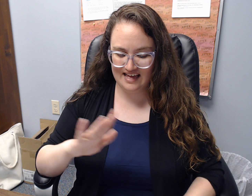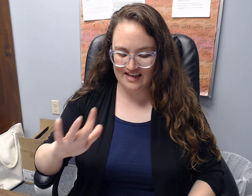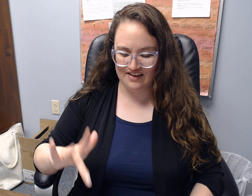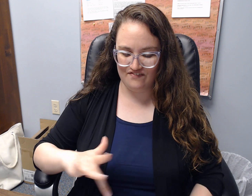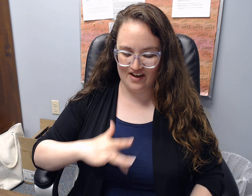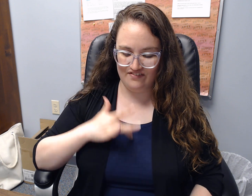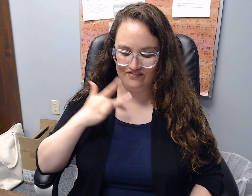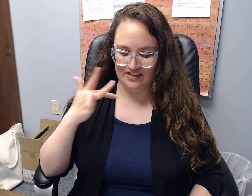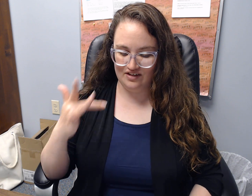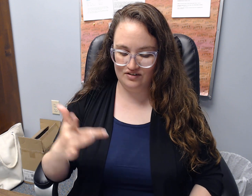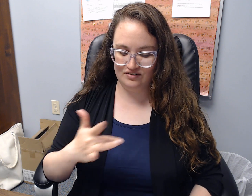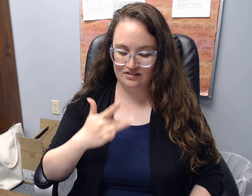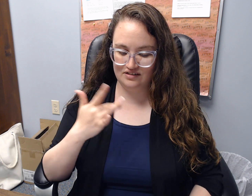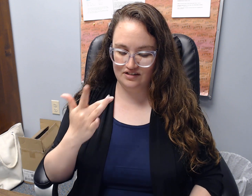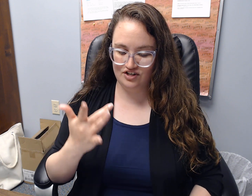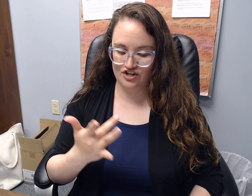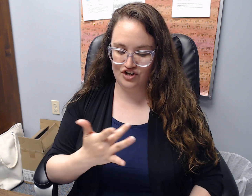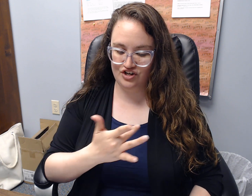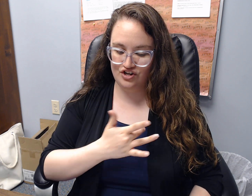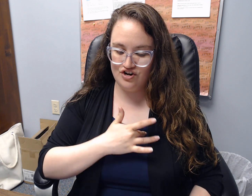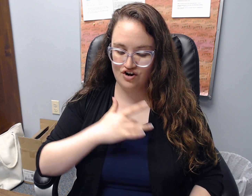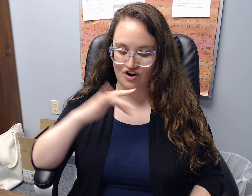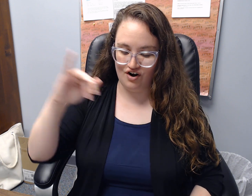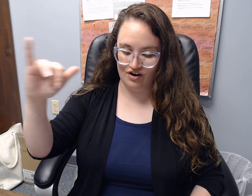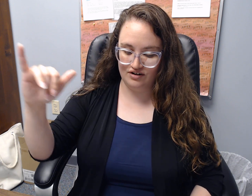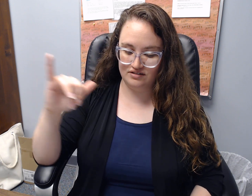If I feel your heart